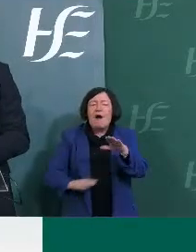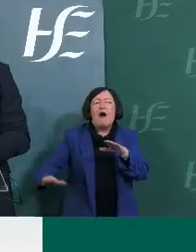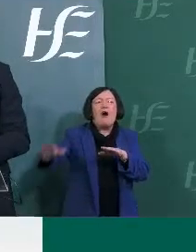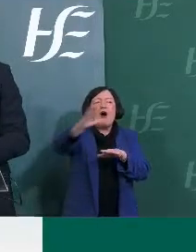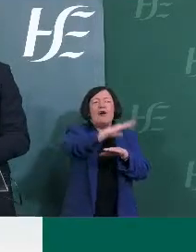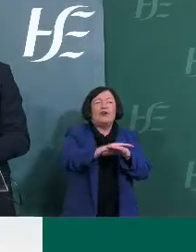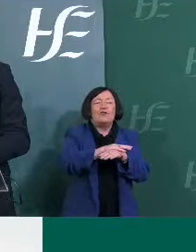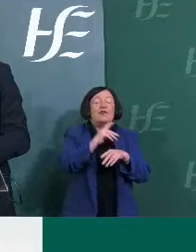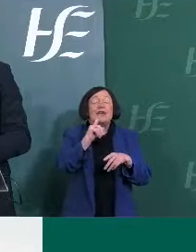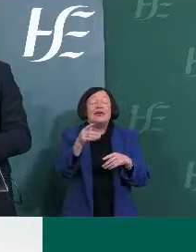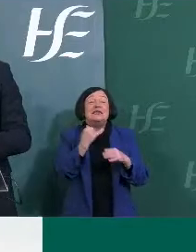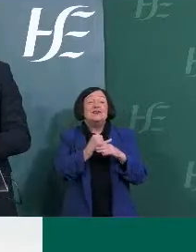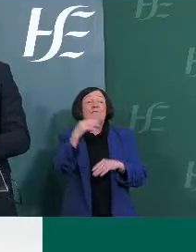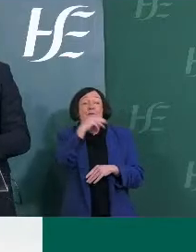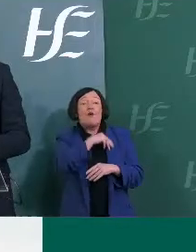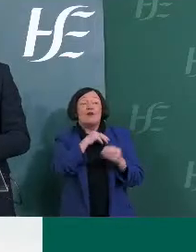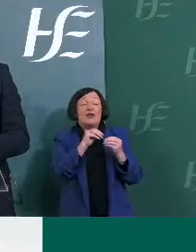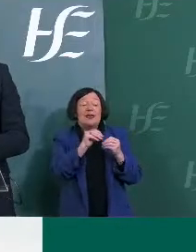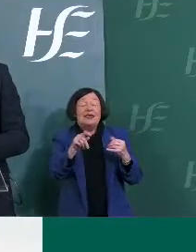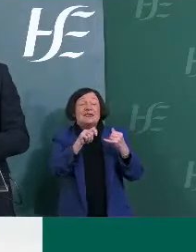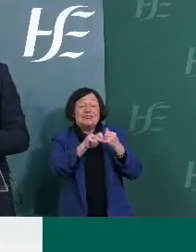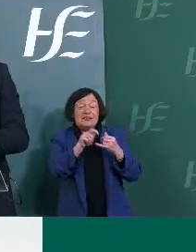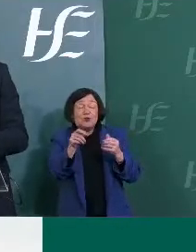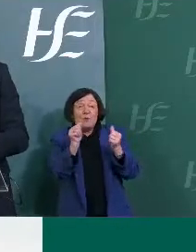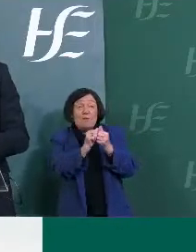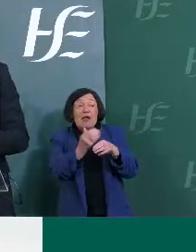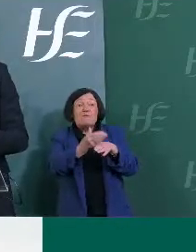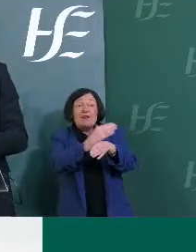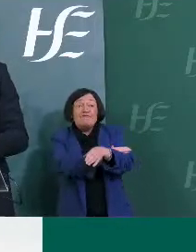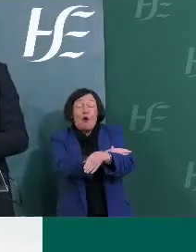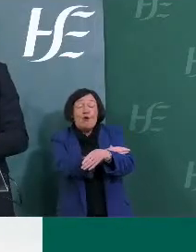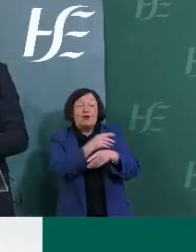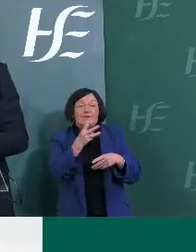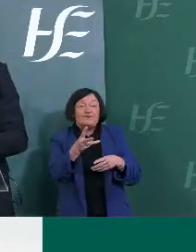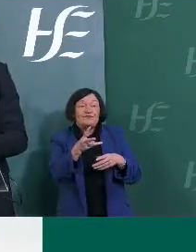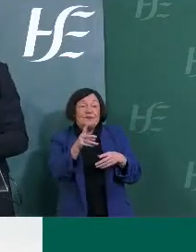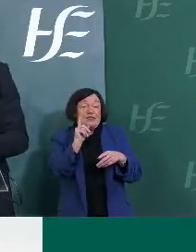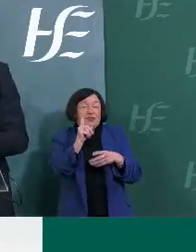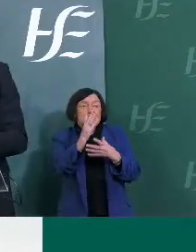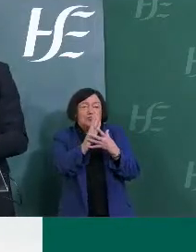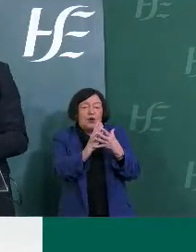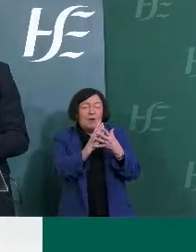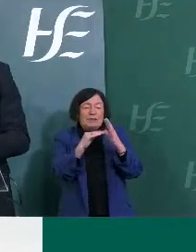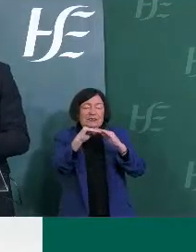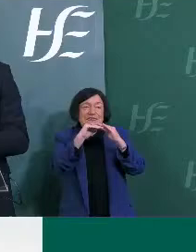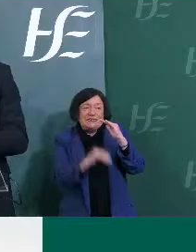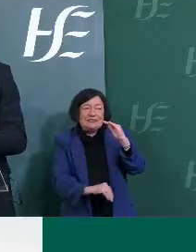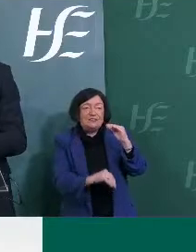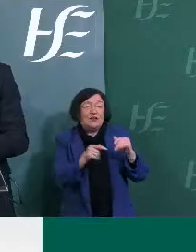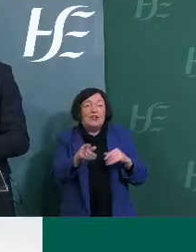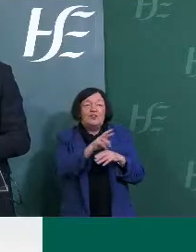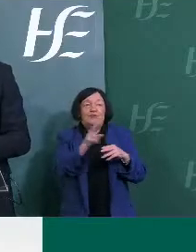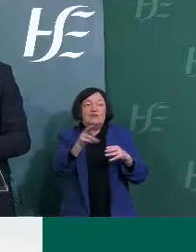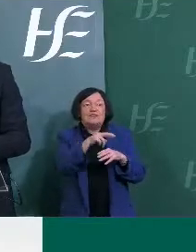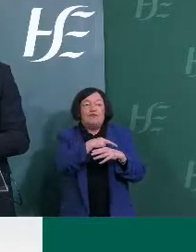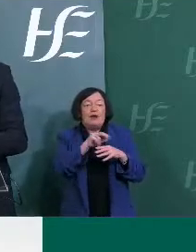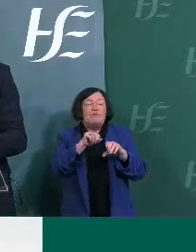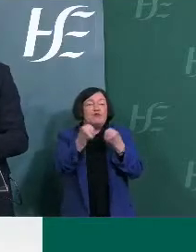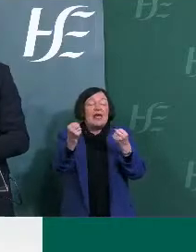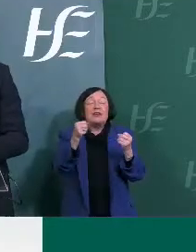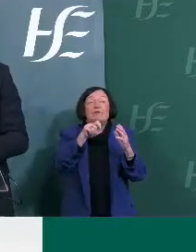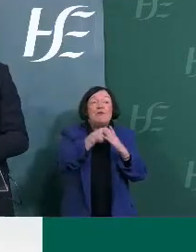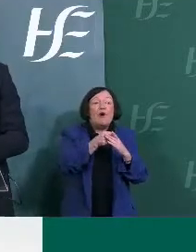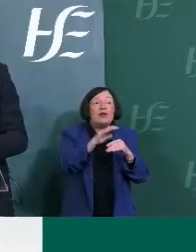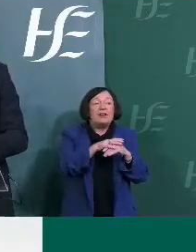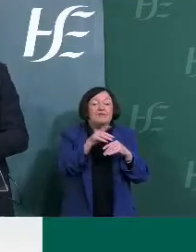probably important to say is that the testing and tracing system, what it will do is it will see some slight deterioration in performance. There isn't a sort of breaking point as such in